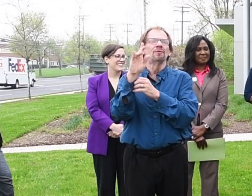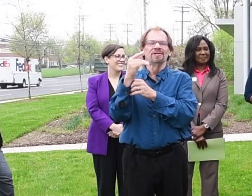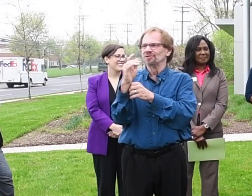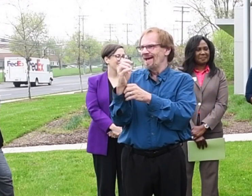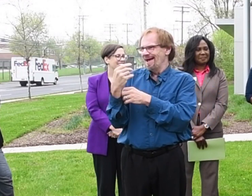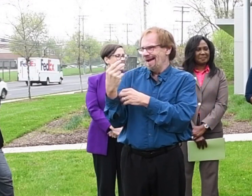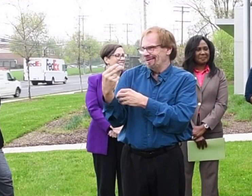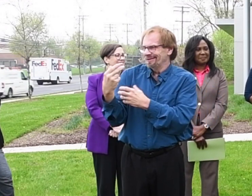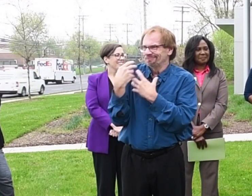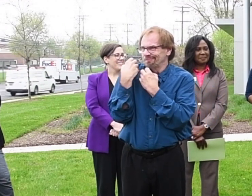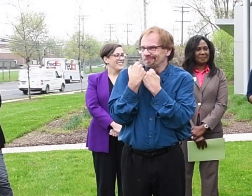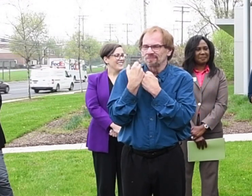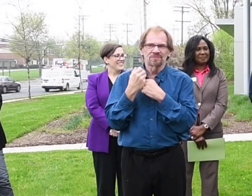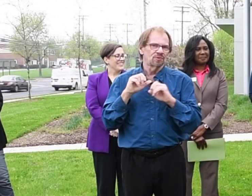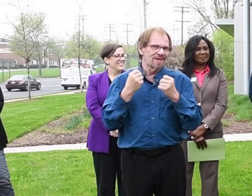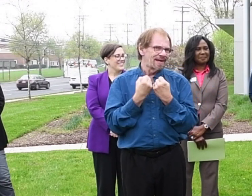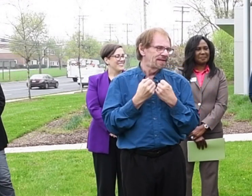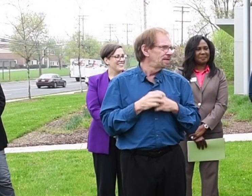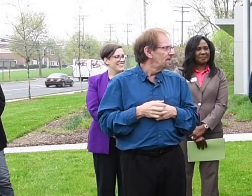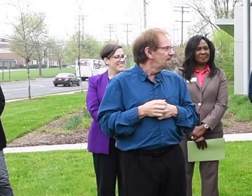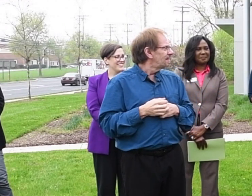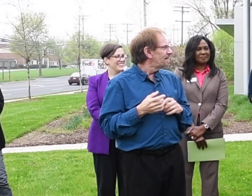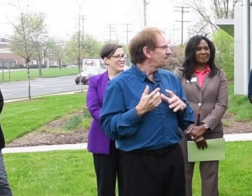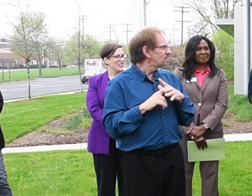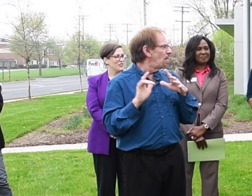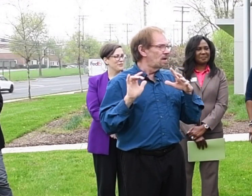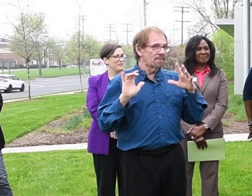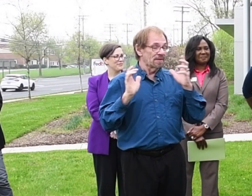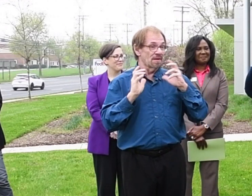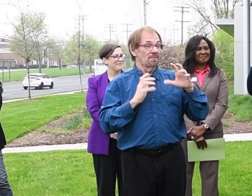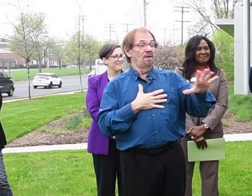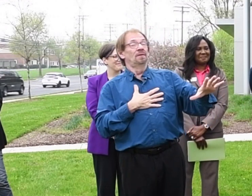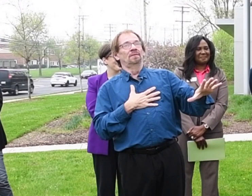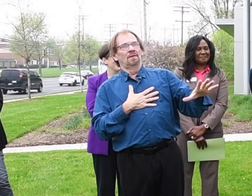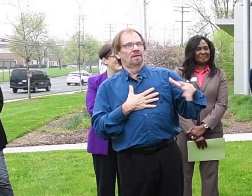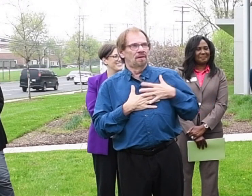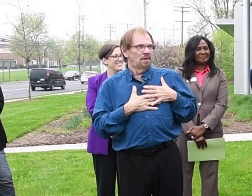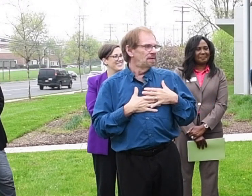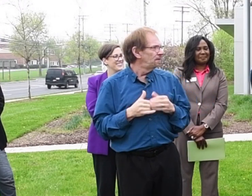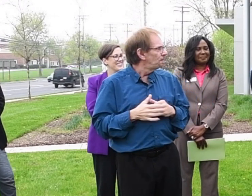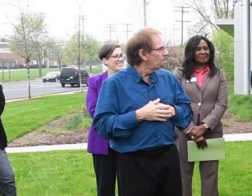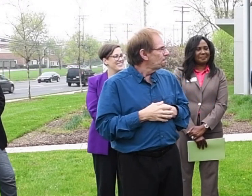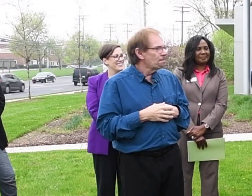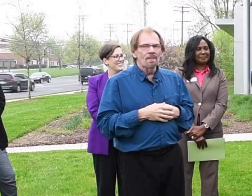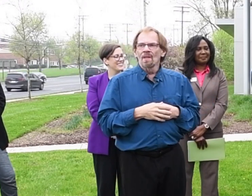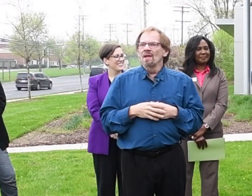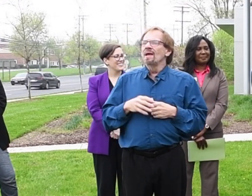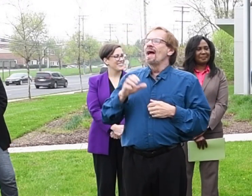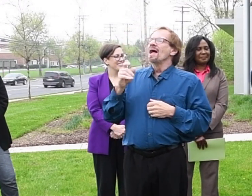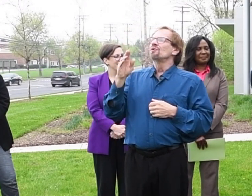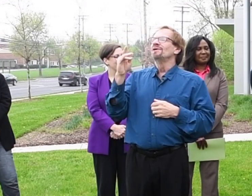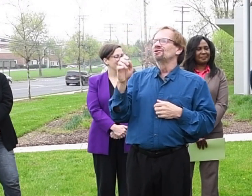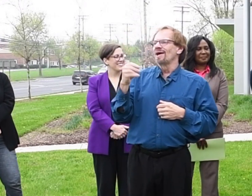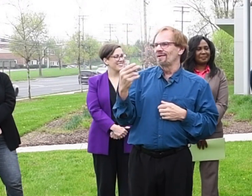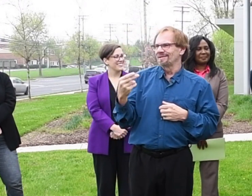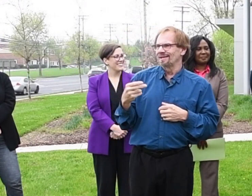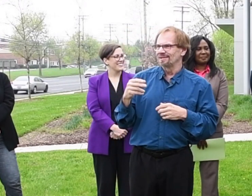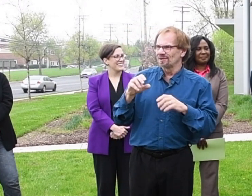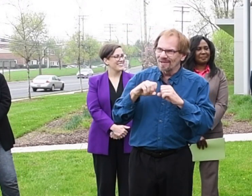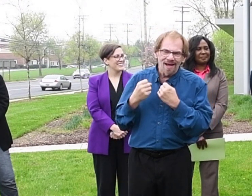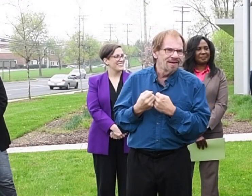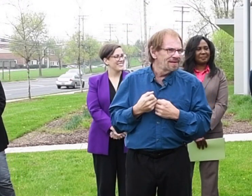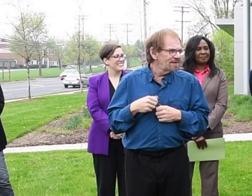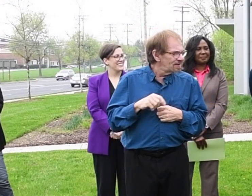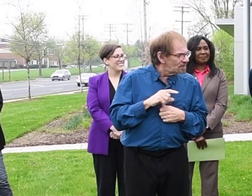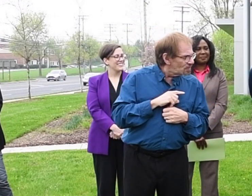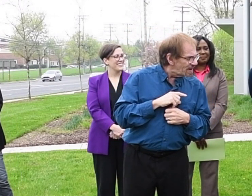is, let me start there. I'm in awe. So the Elkridge Heritage Society, we recently got together and came up